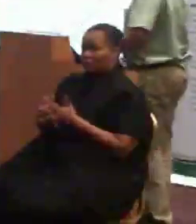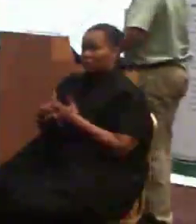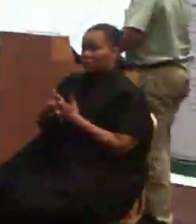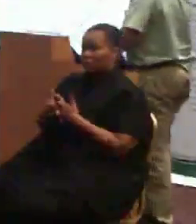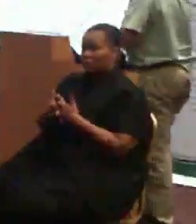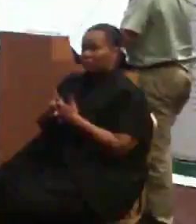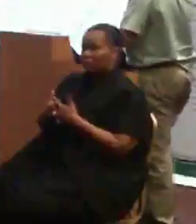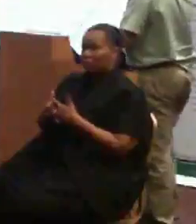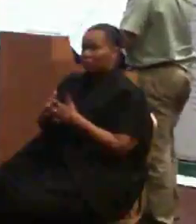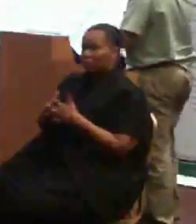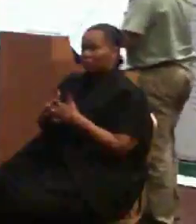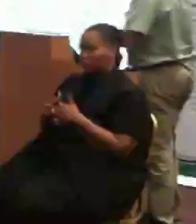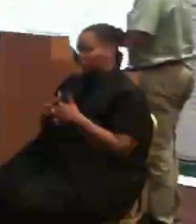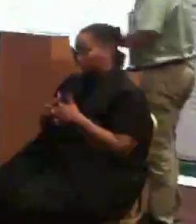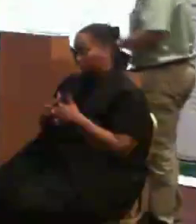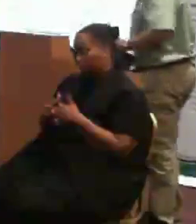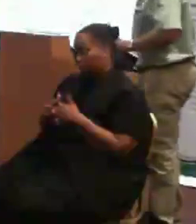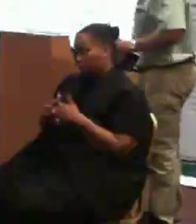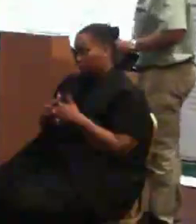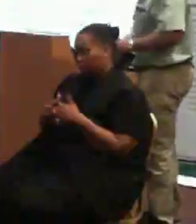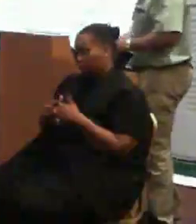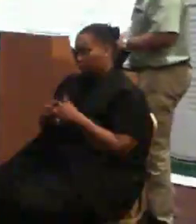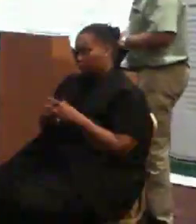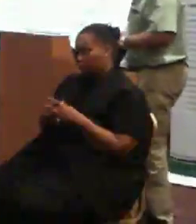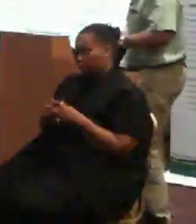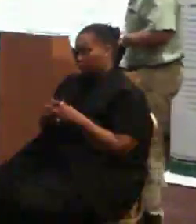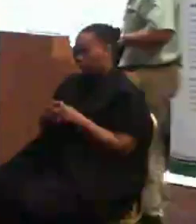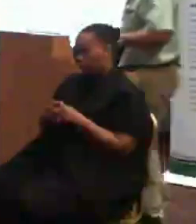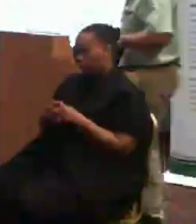That third bullet point, you mentioned that